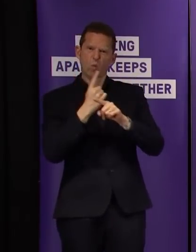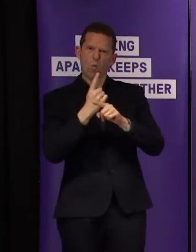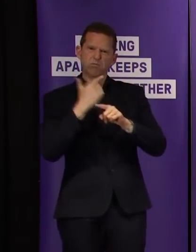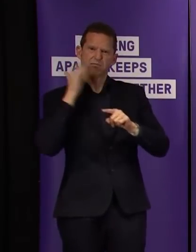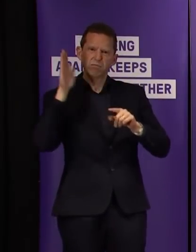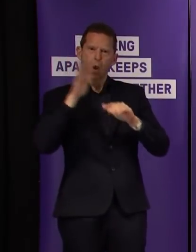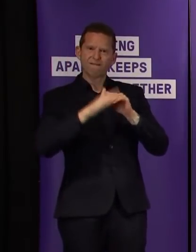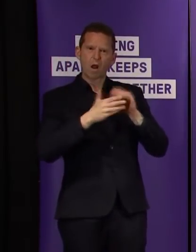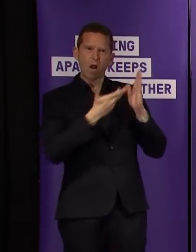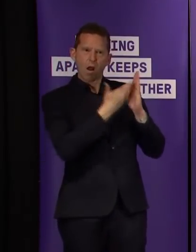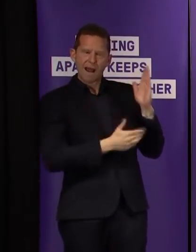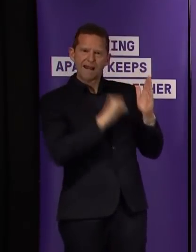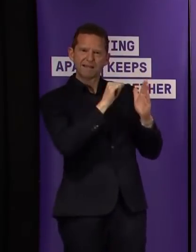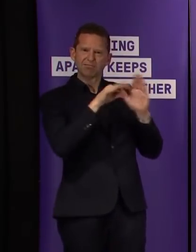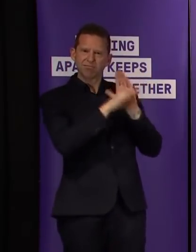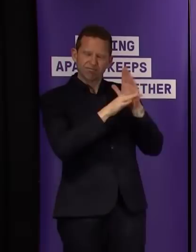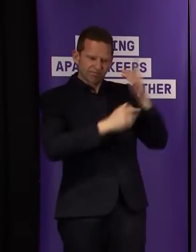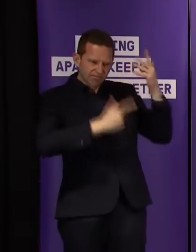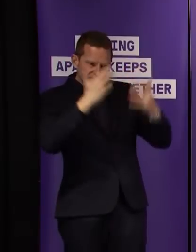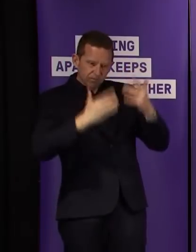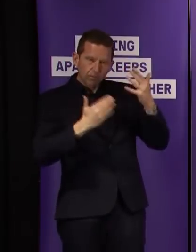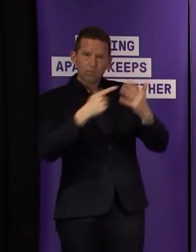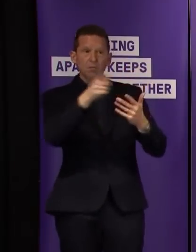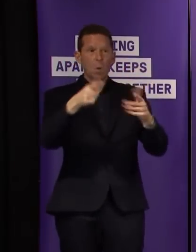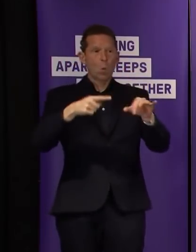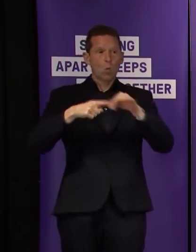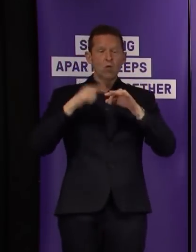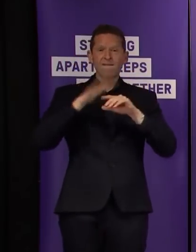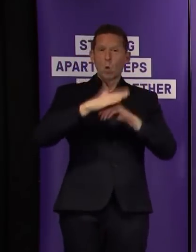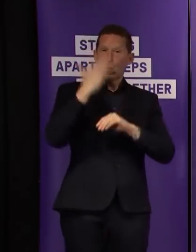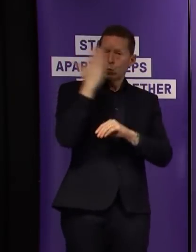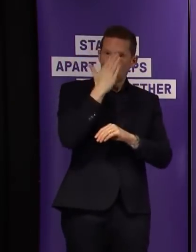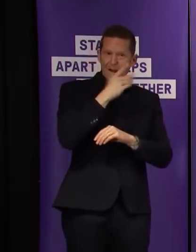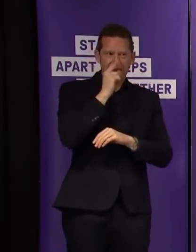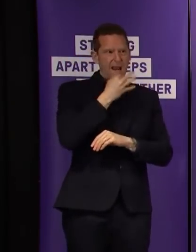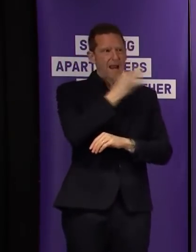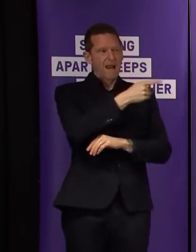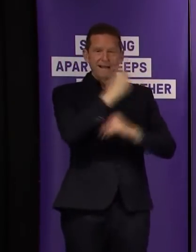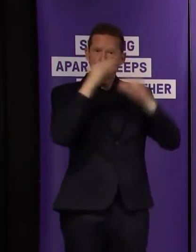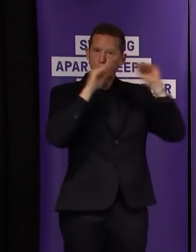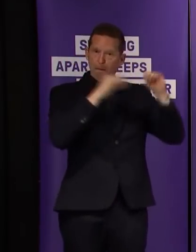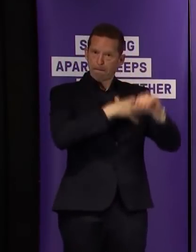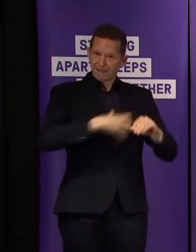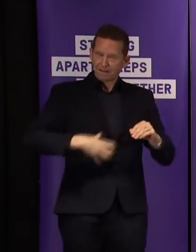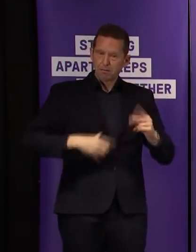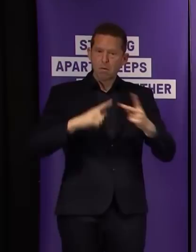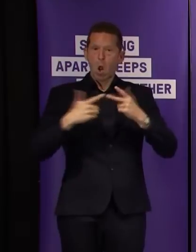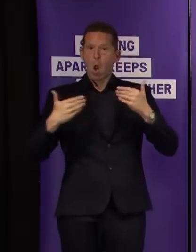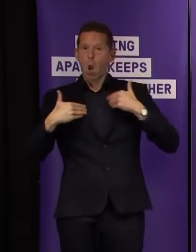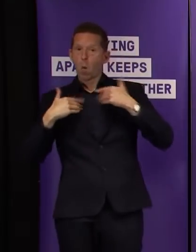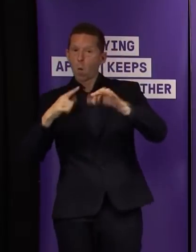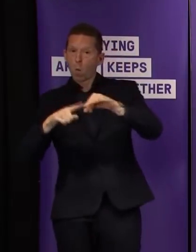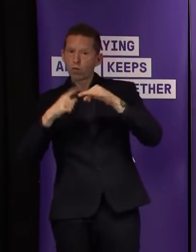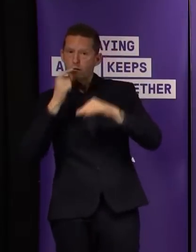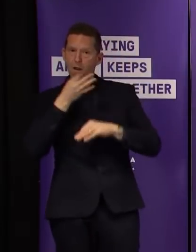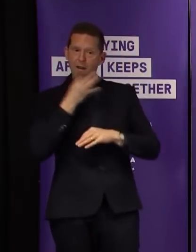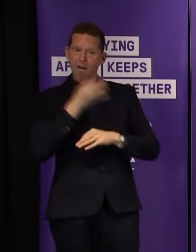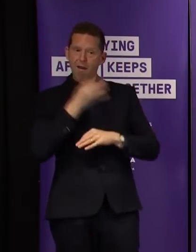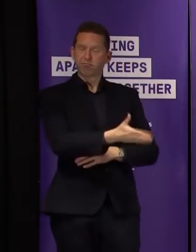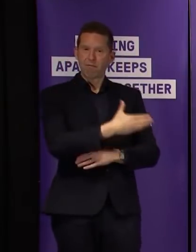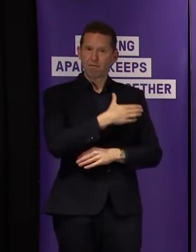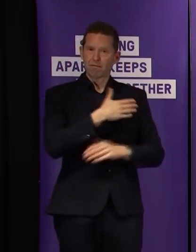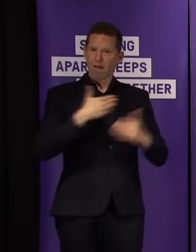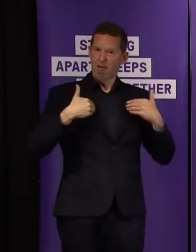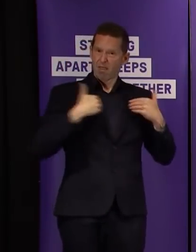take questions. And if there are questions about education, James can speak to those. Health system, Jenny can speak to those. And questions about public health